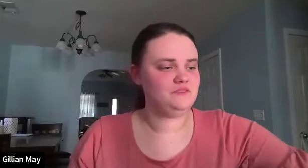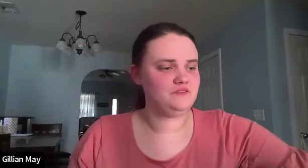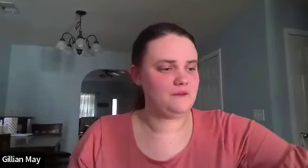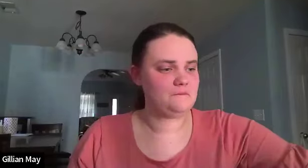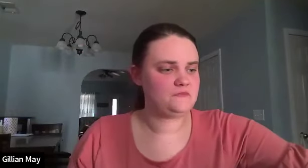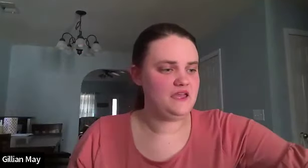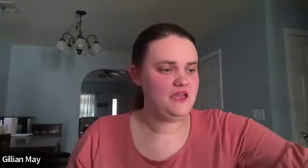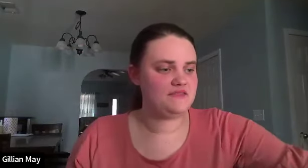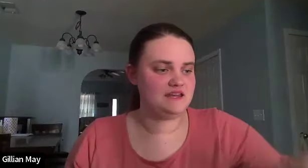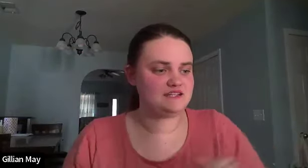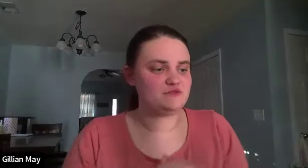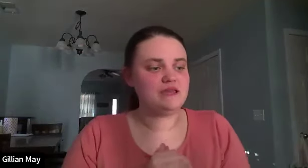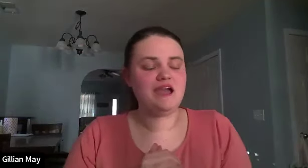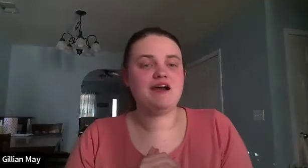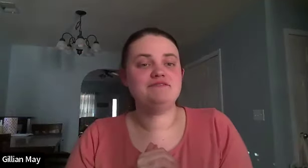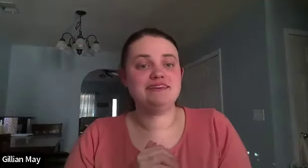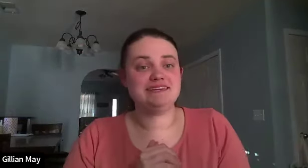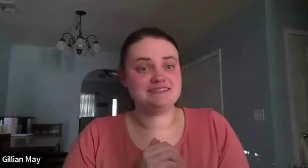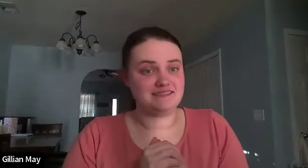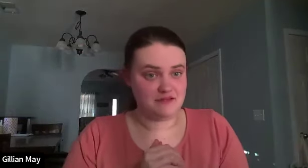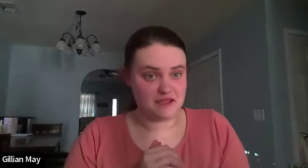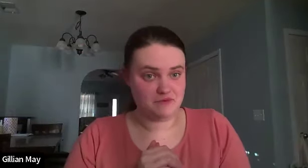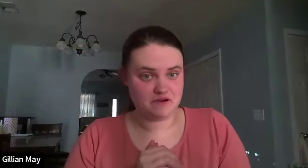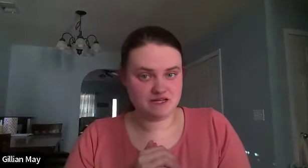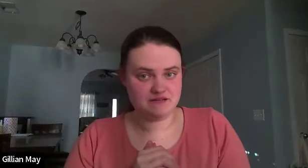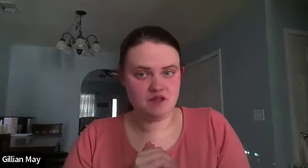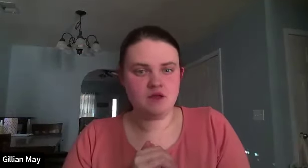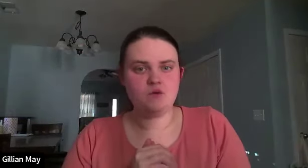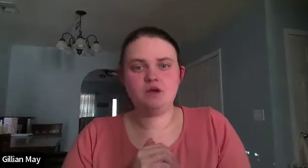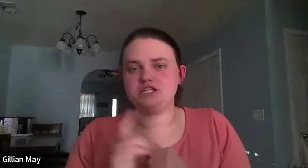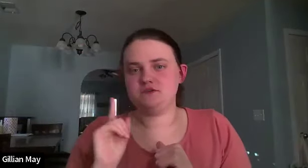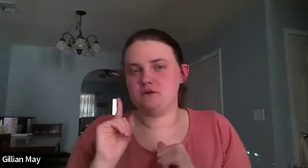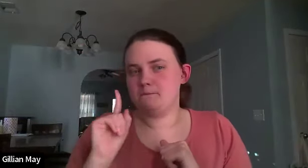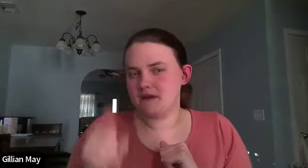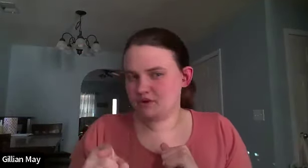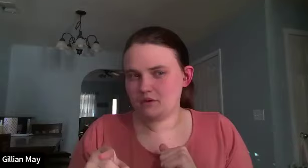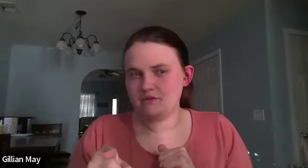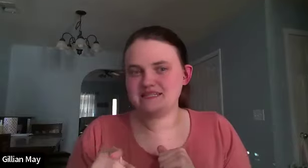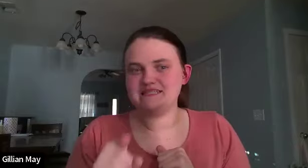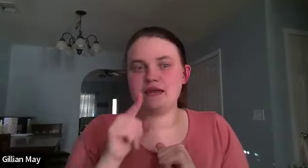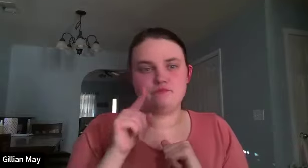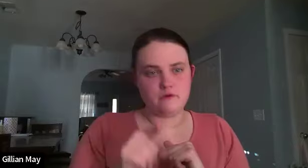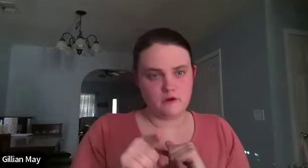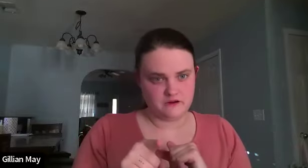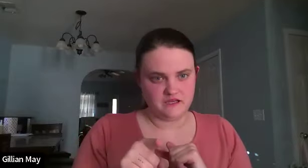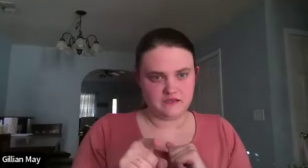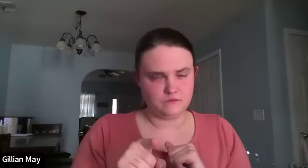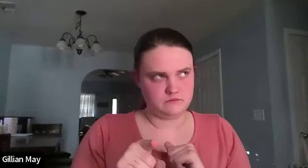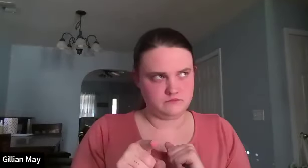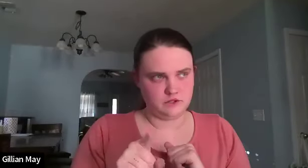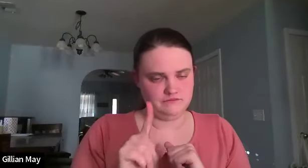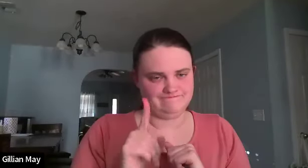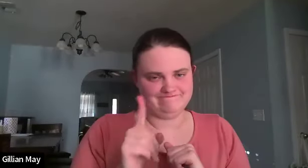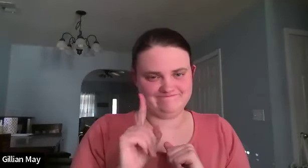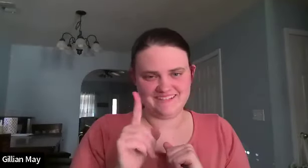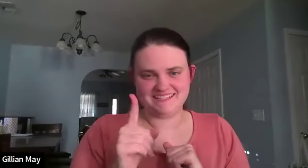Okay. The next one we have is library, which if you remember when we did librarian, nope.